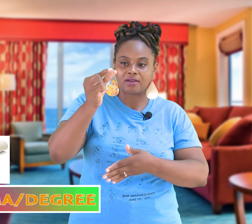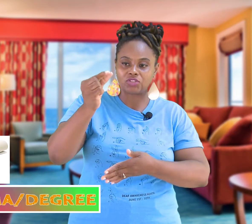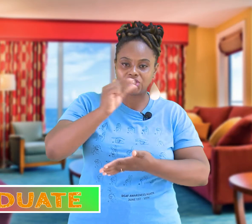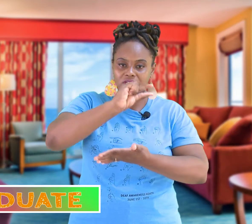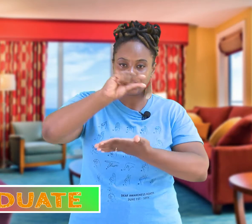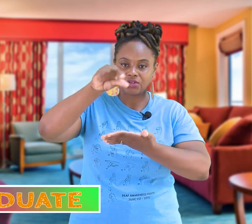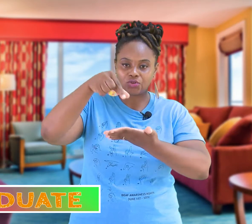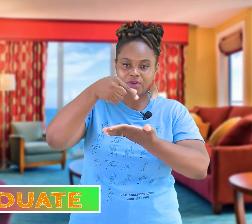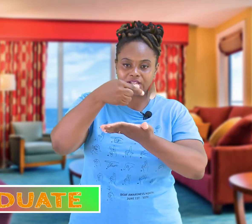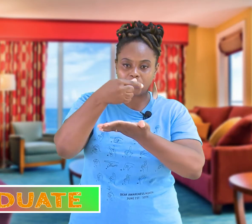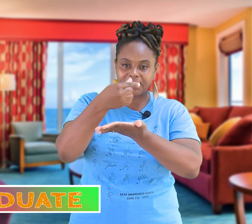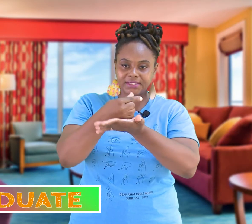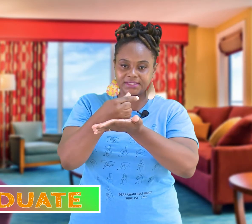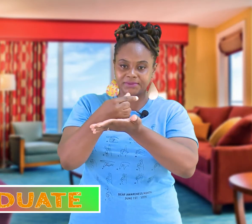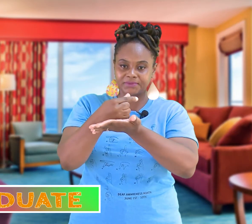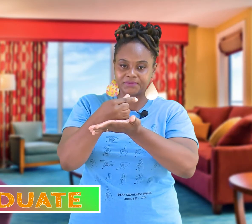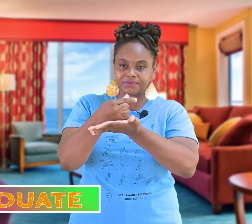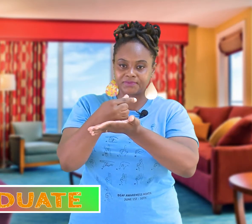G, graduate.